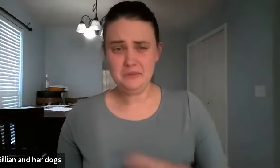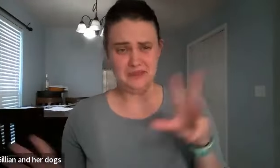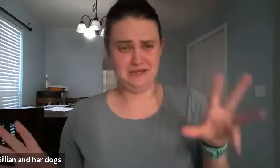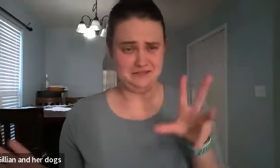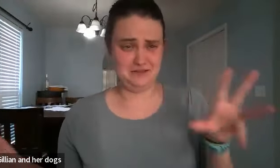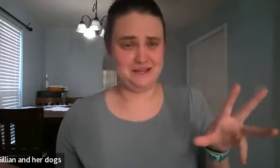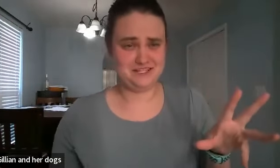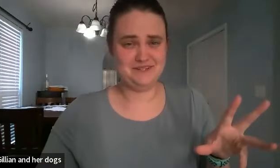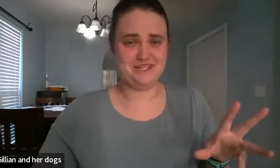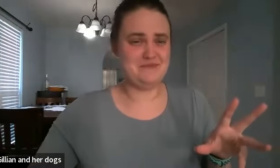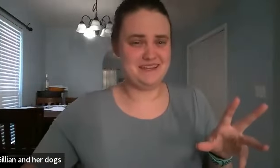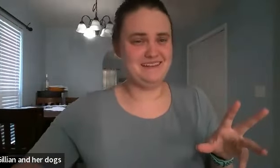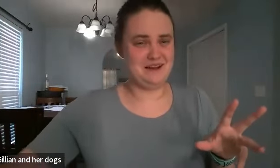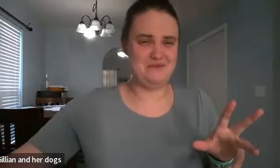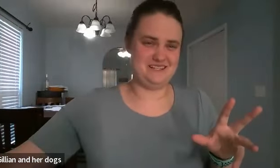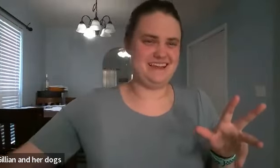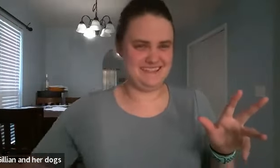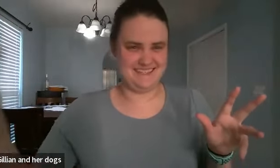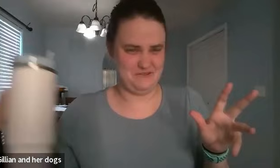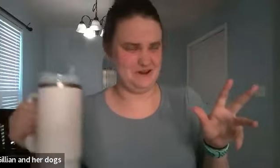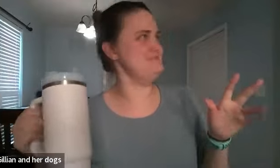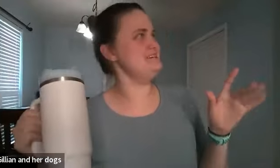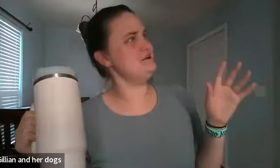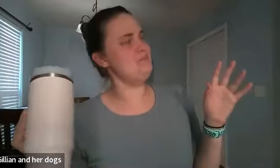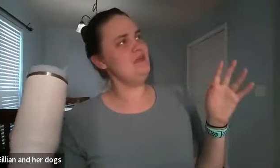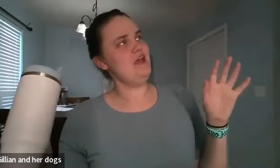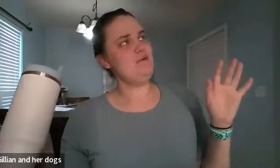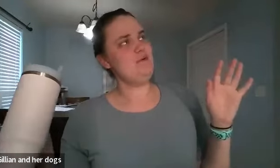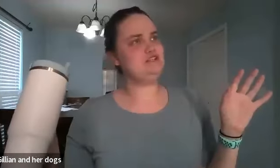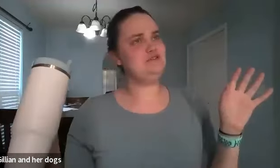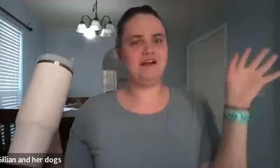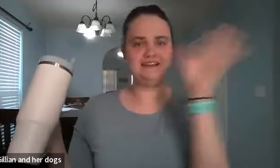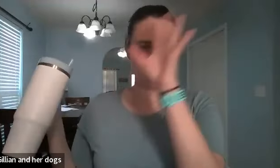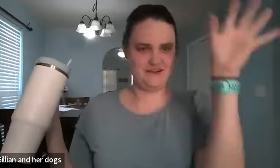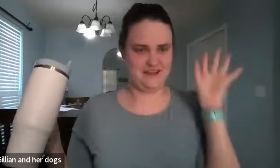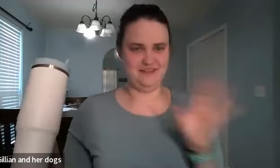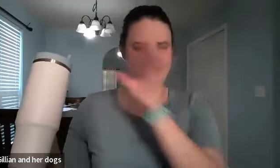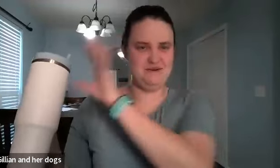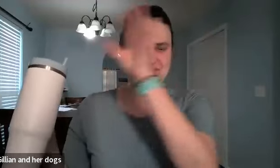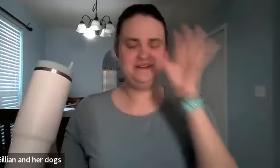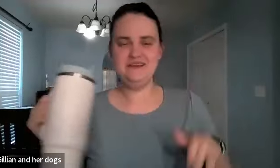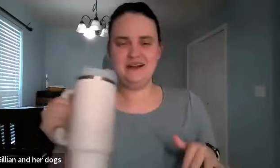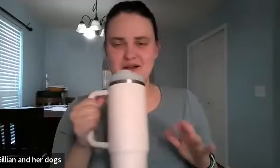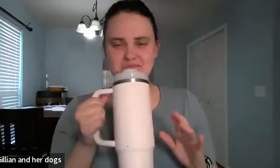that answered the question, but you made me get a little more sciencey over here. And I'm sitting there going, where would you classify them?